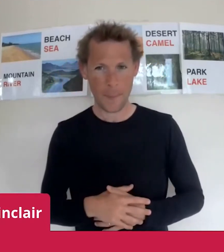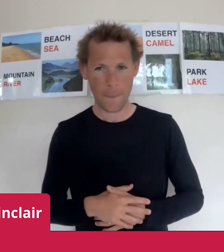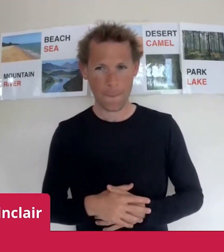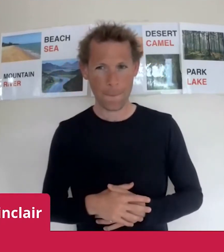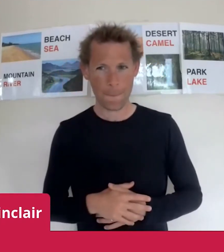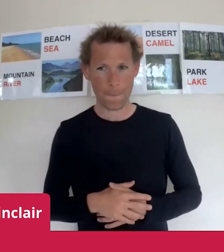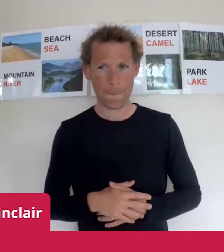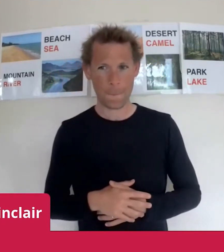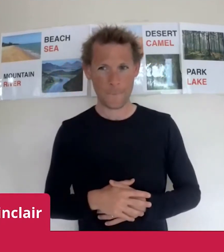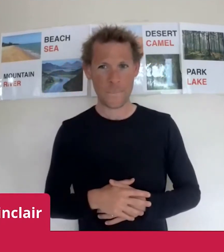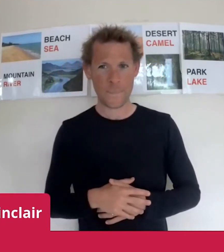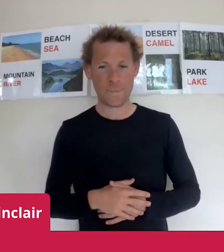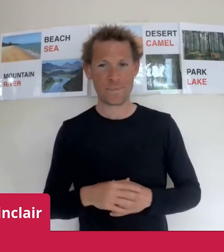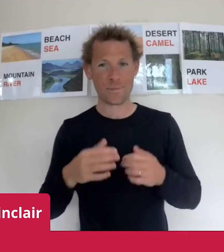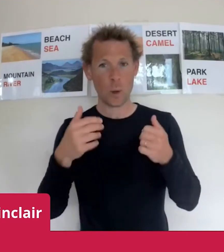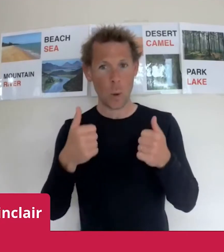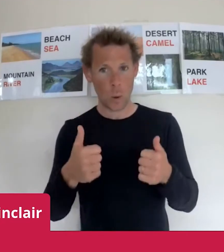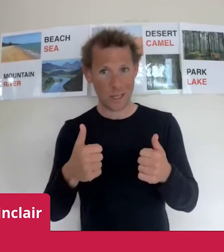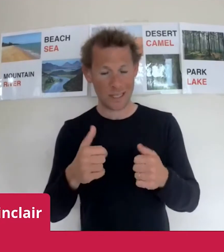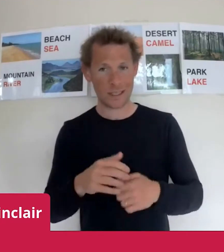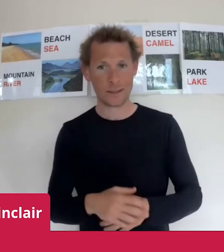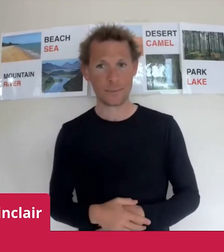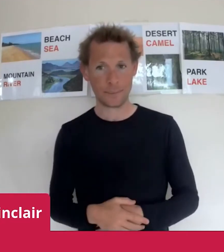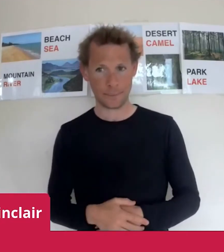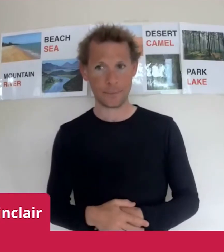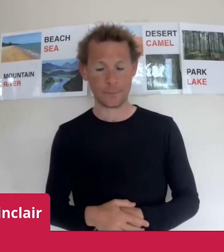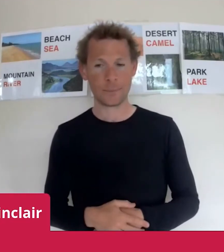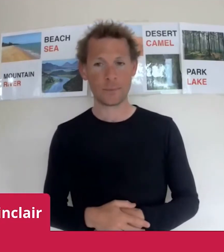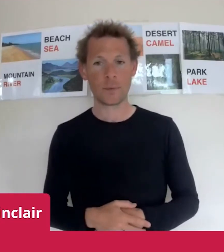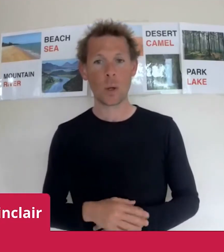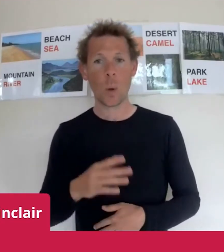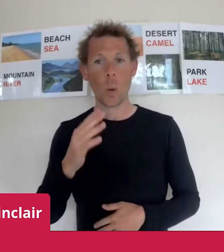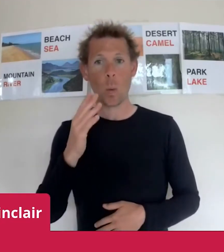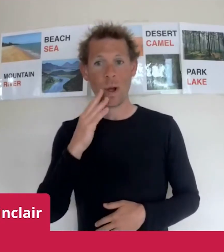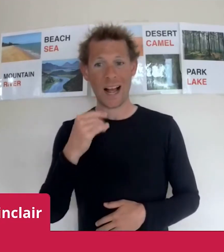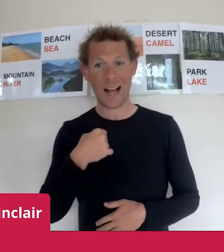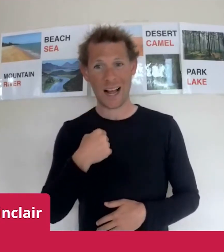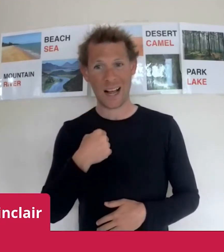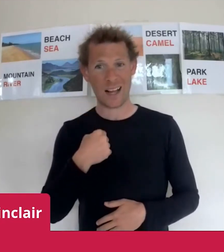and we'll try and have a conversation together. Okay? Okay.